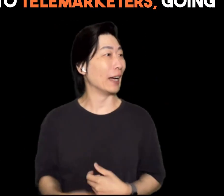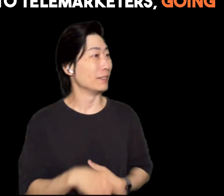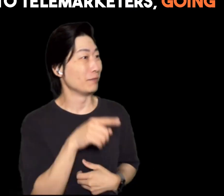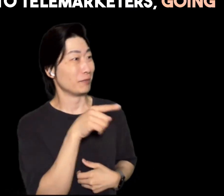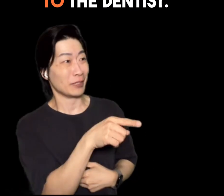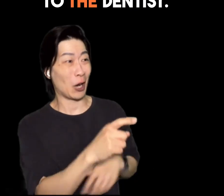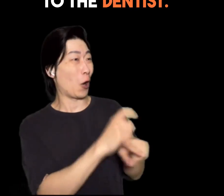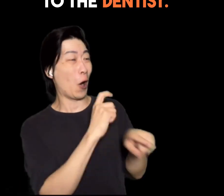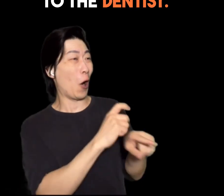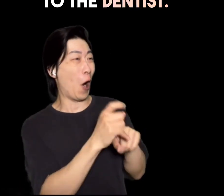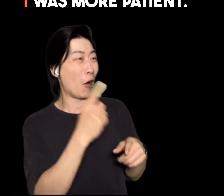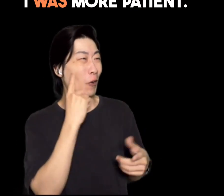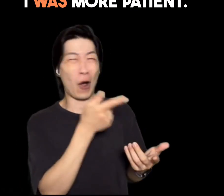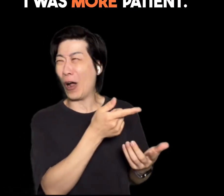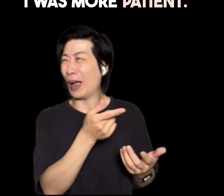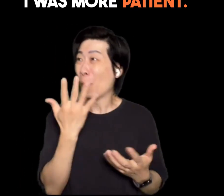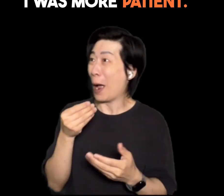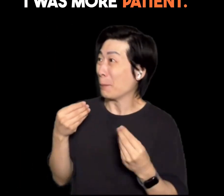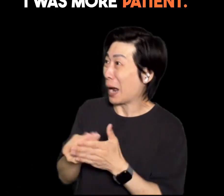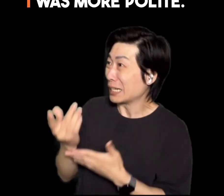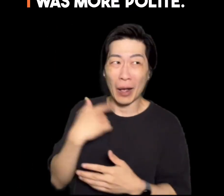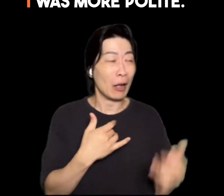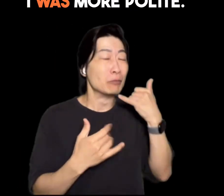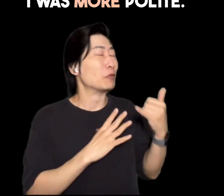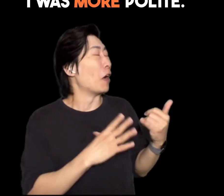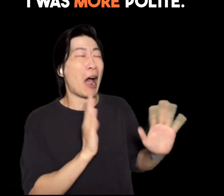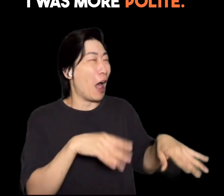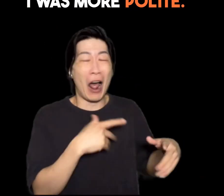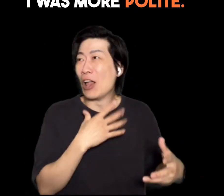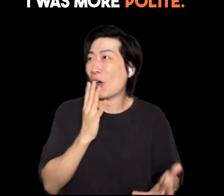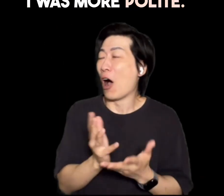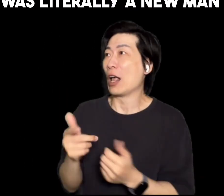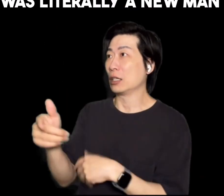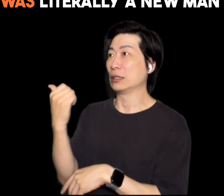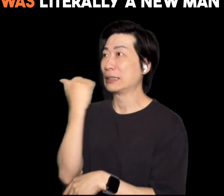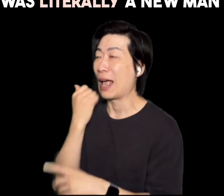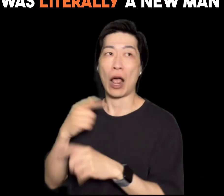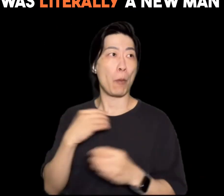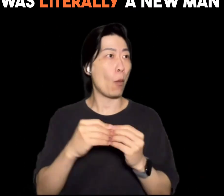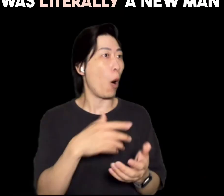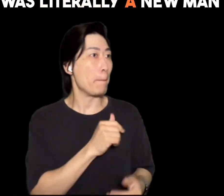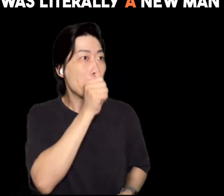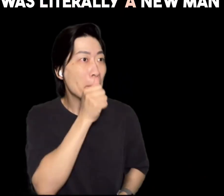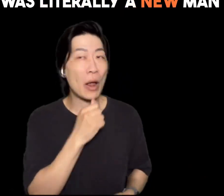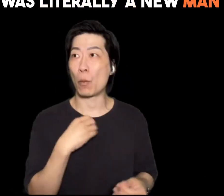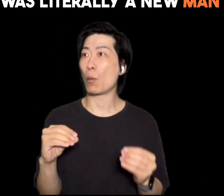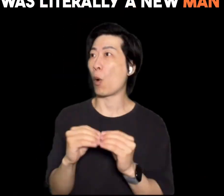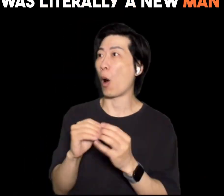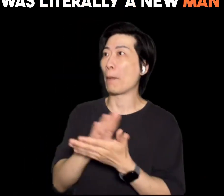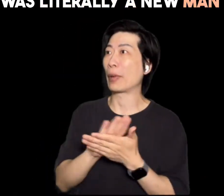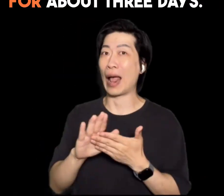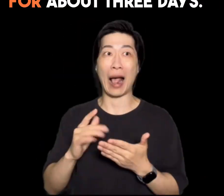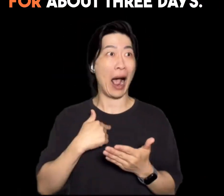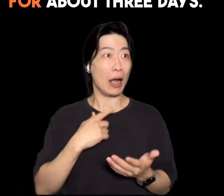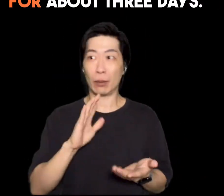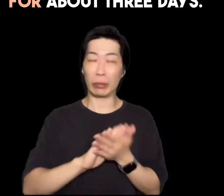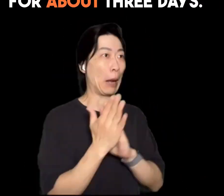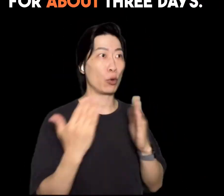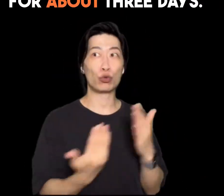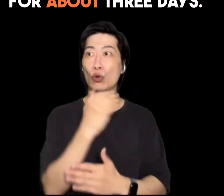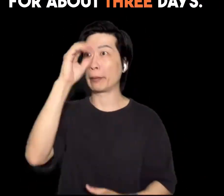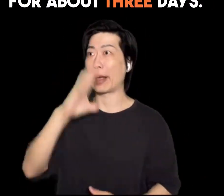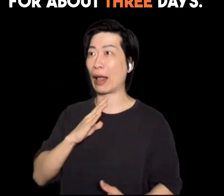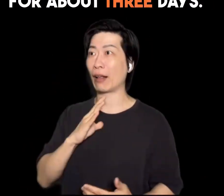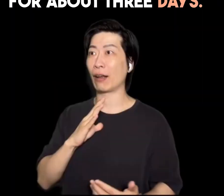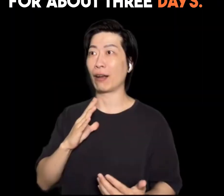telemarketers, going to the dentist. I was more patient. I was more polite. I was literally a new man. For